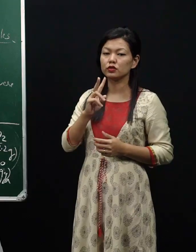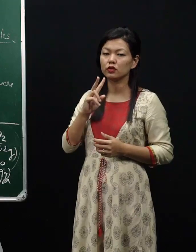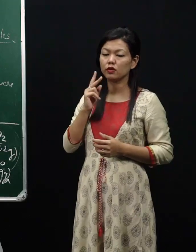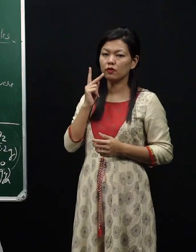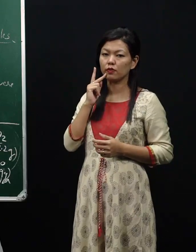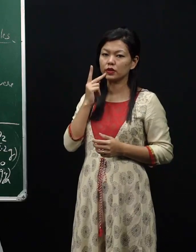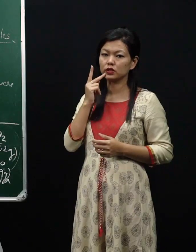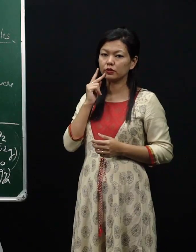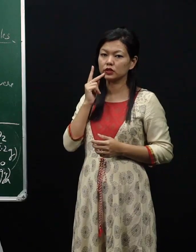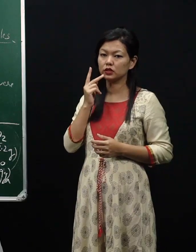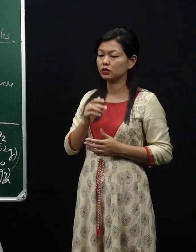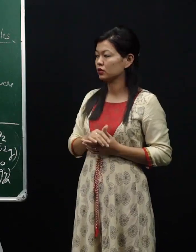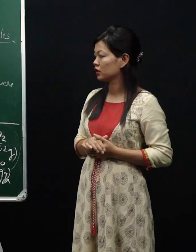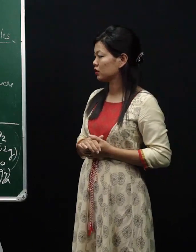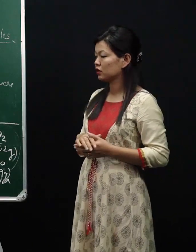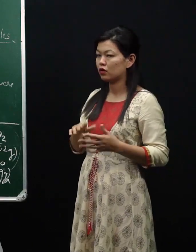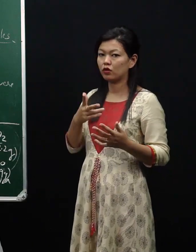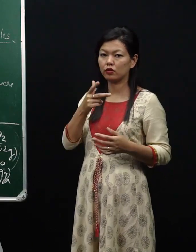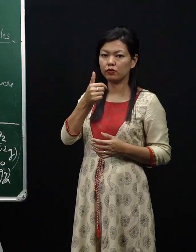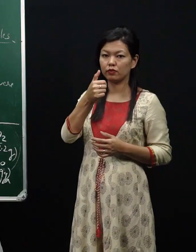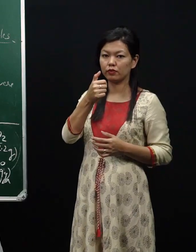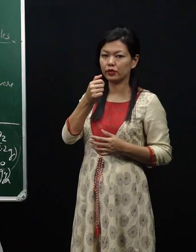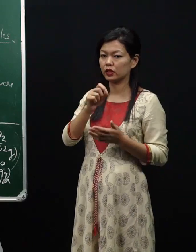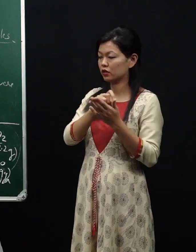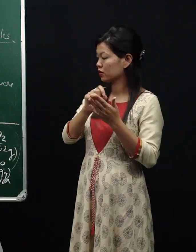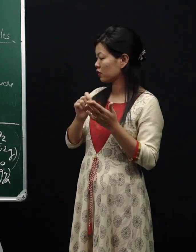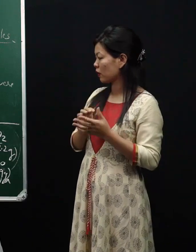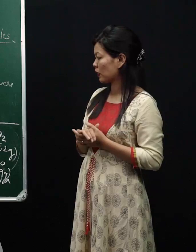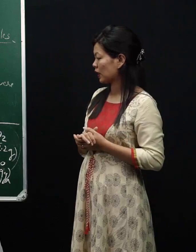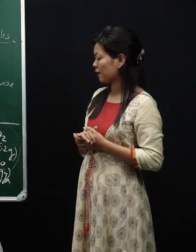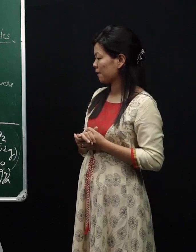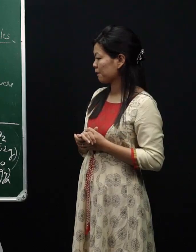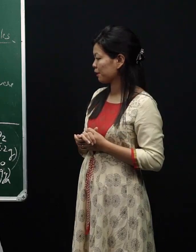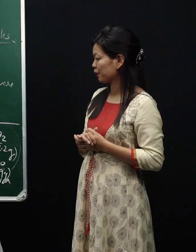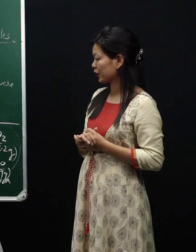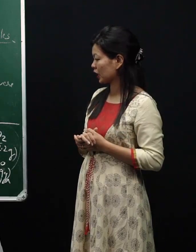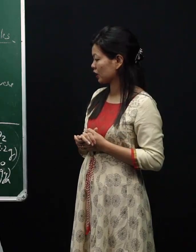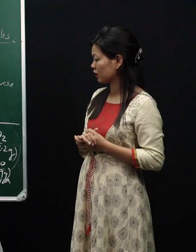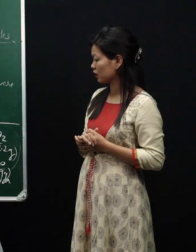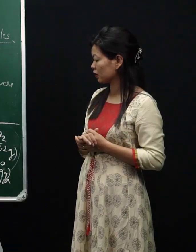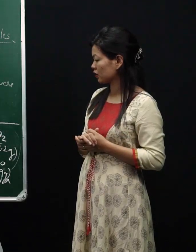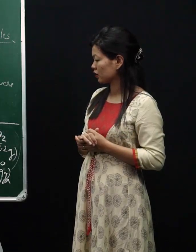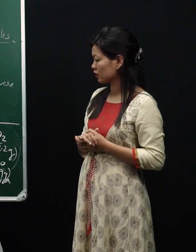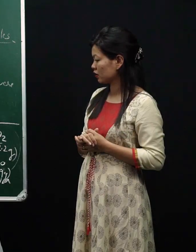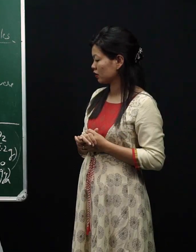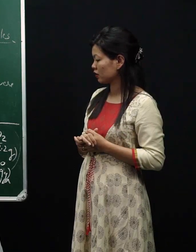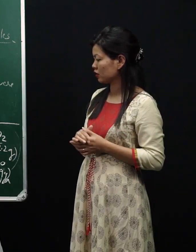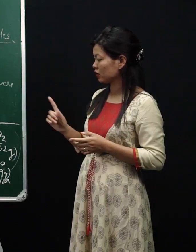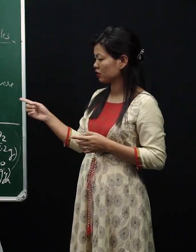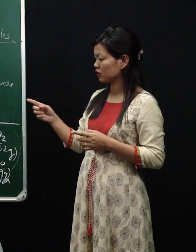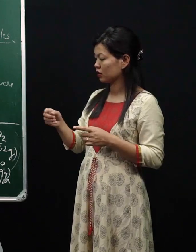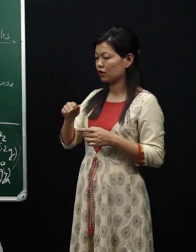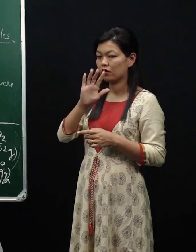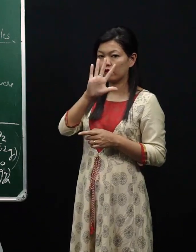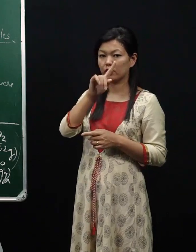5.3 gram and then the 6 gram, that is an left-hand side. So what you have to do is, you have to take an addition of this